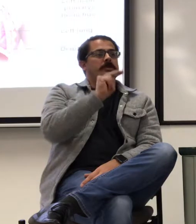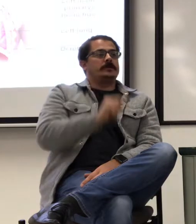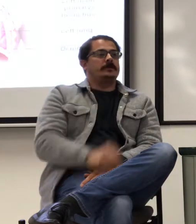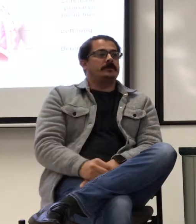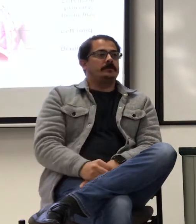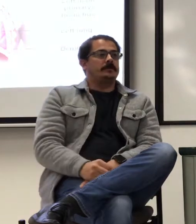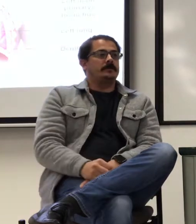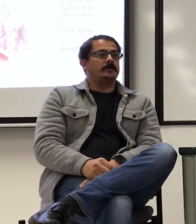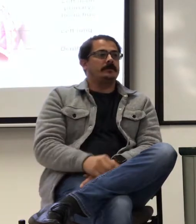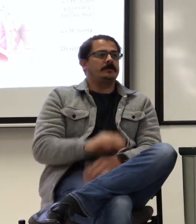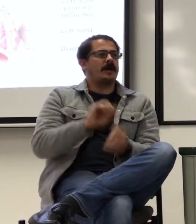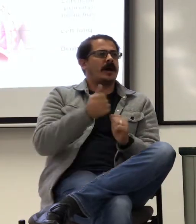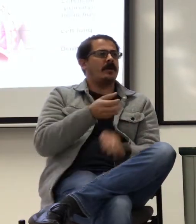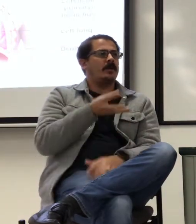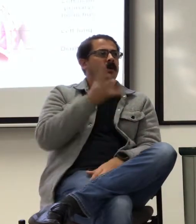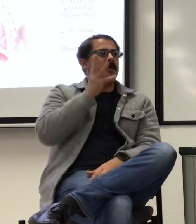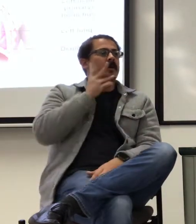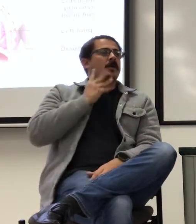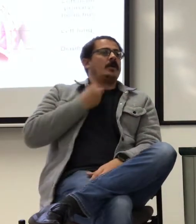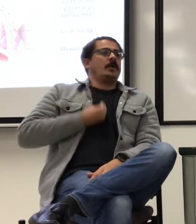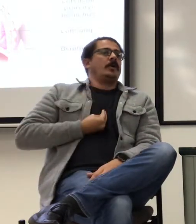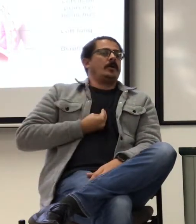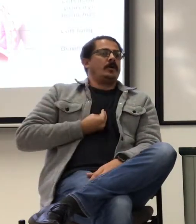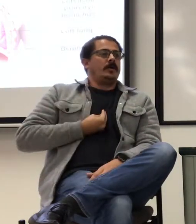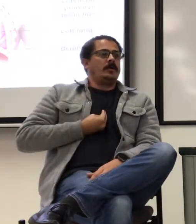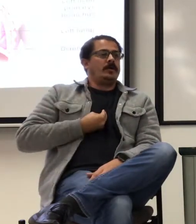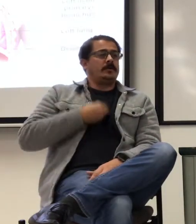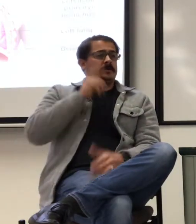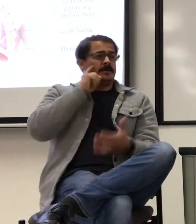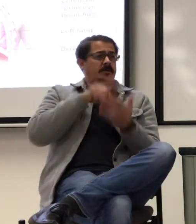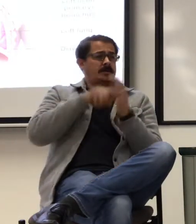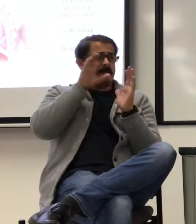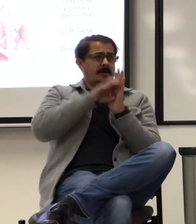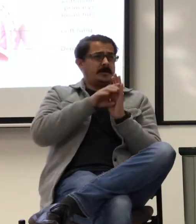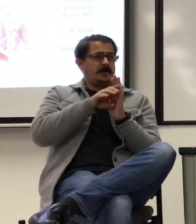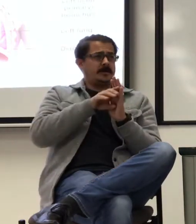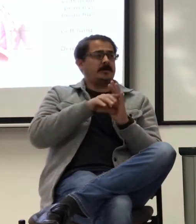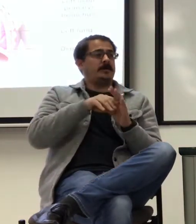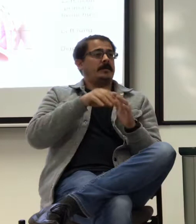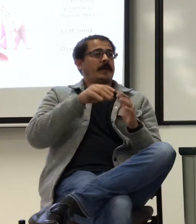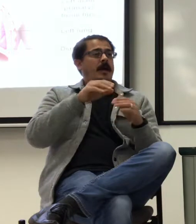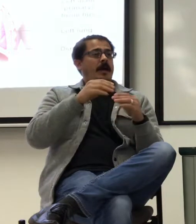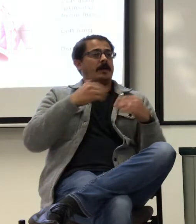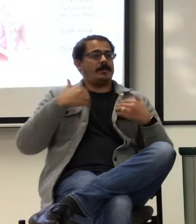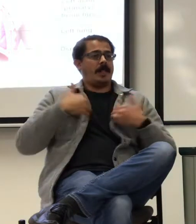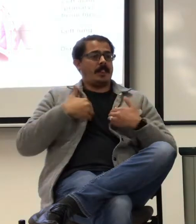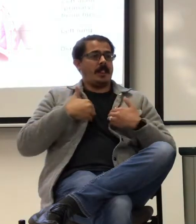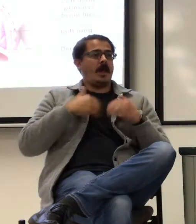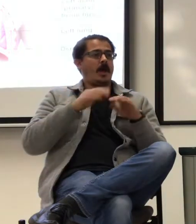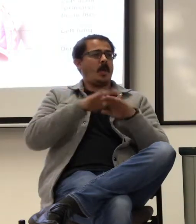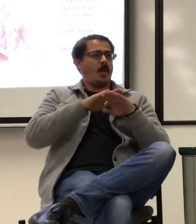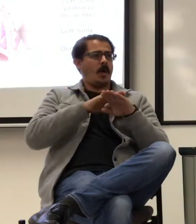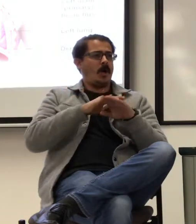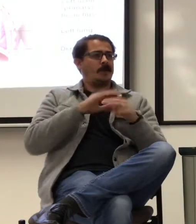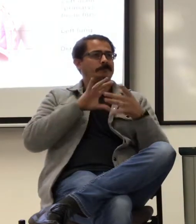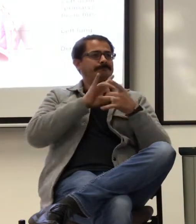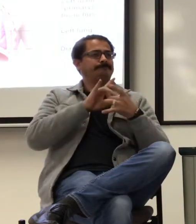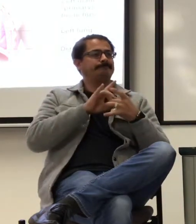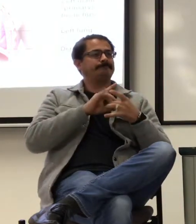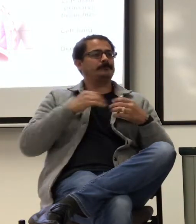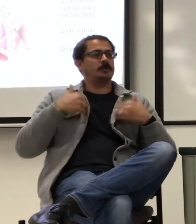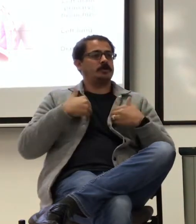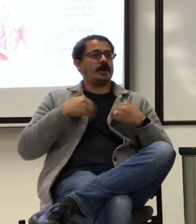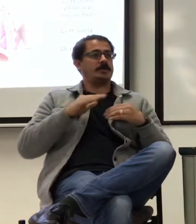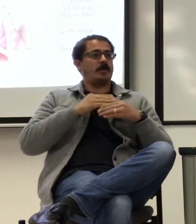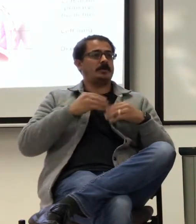To draw air into the lungs, if you look at the picture, the lung wall is stuck to the chest wall. So that when the chest wall